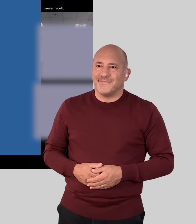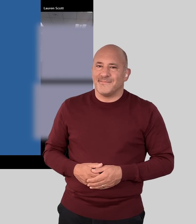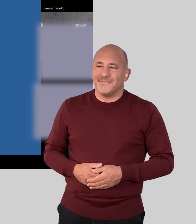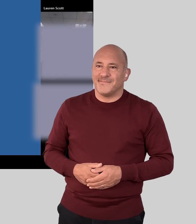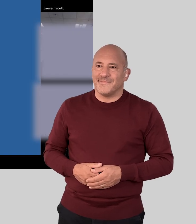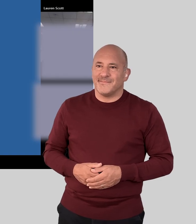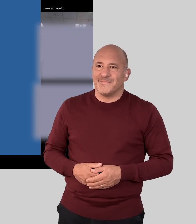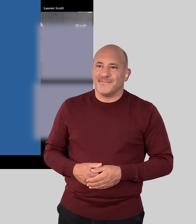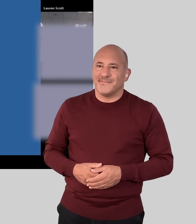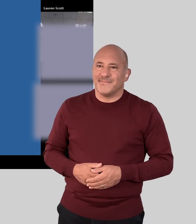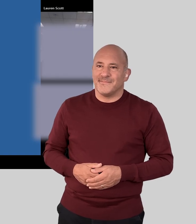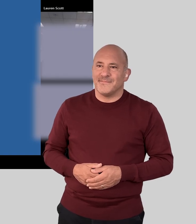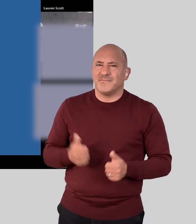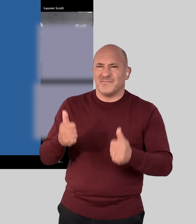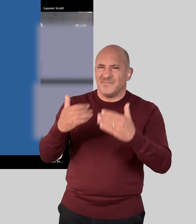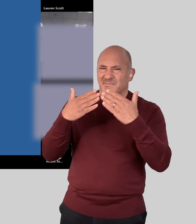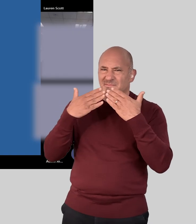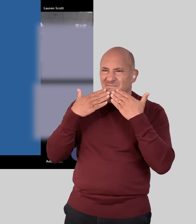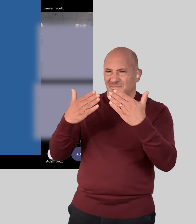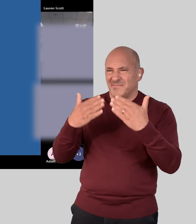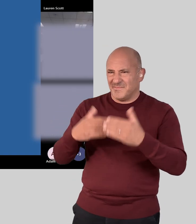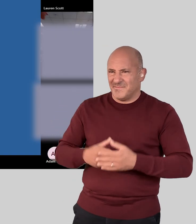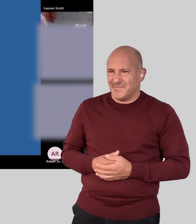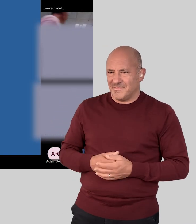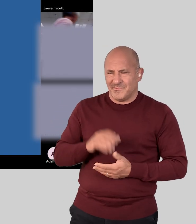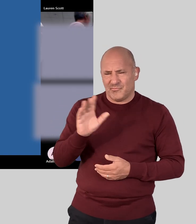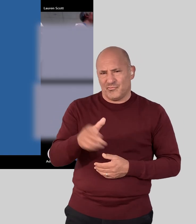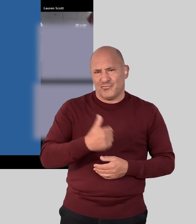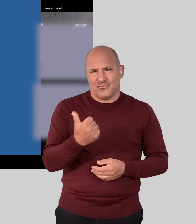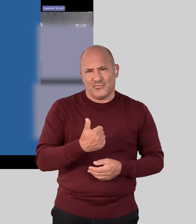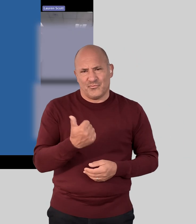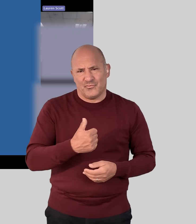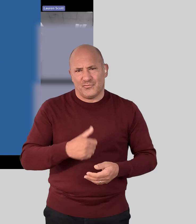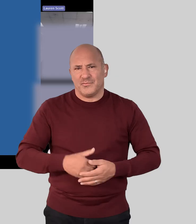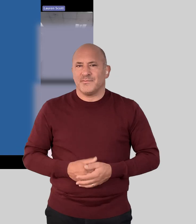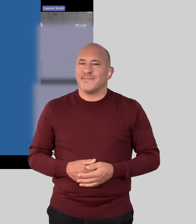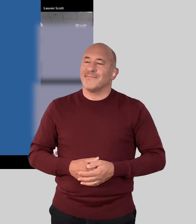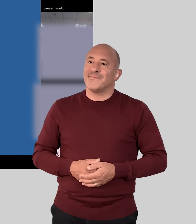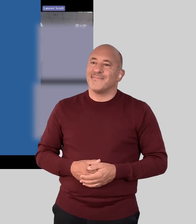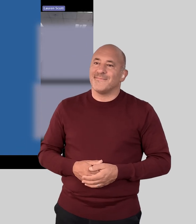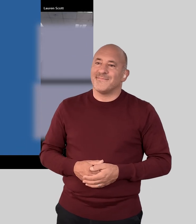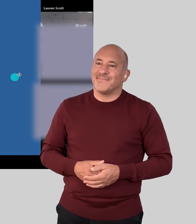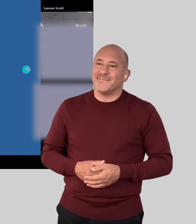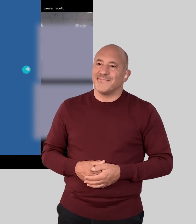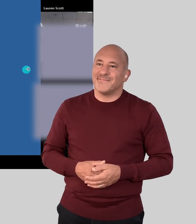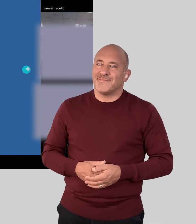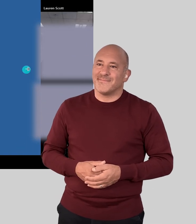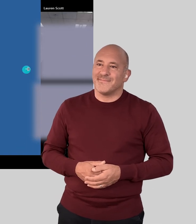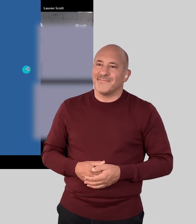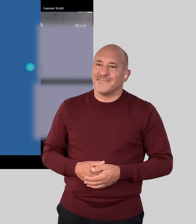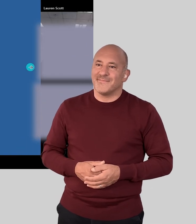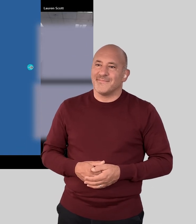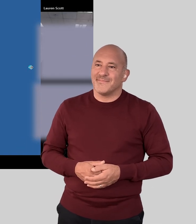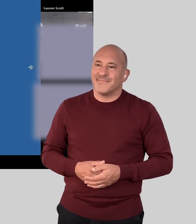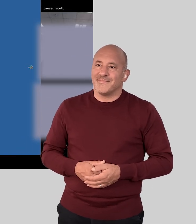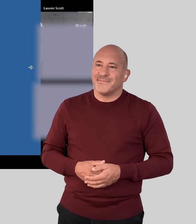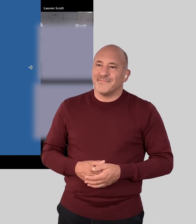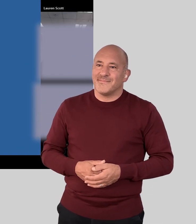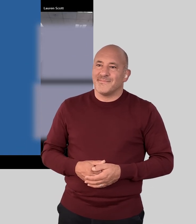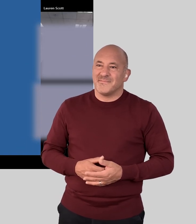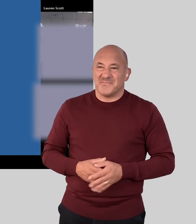Yeah. Thank you very much, Lauren. Let's sit up here. So that's okay. Oh,